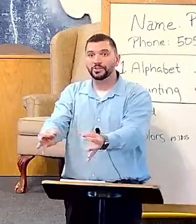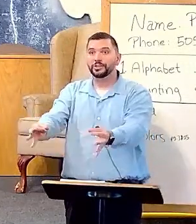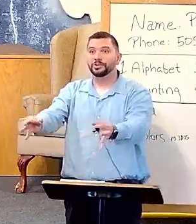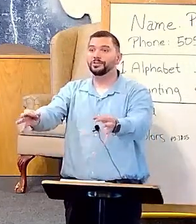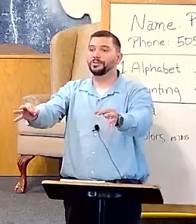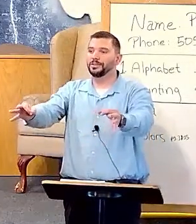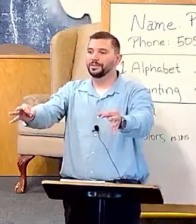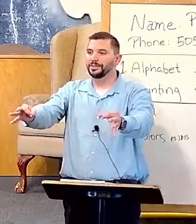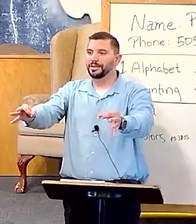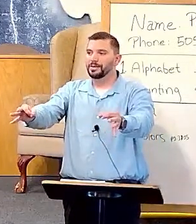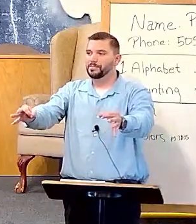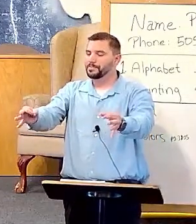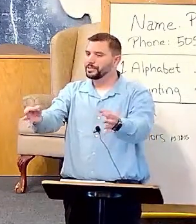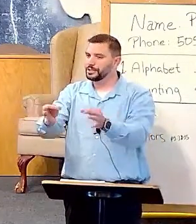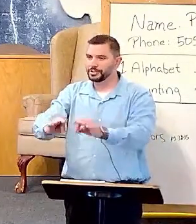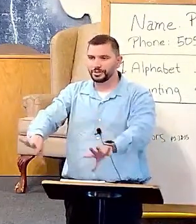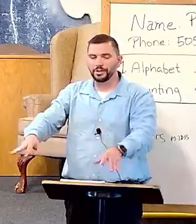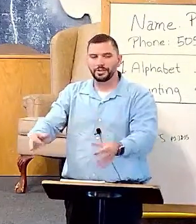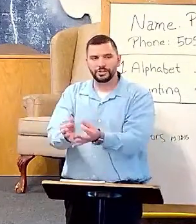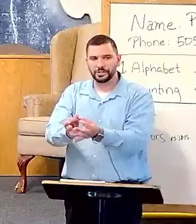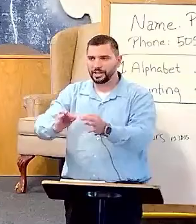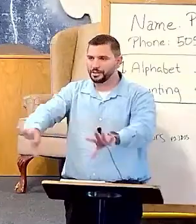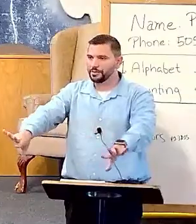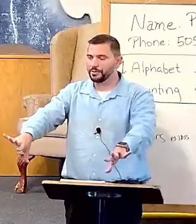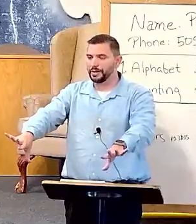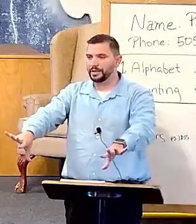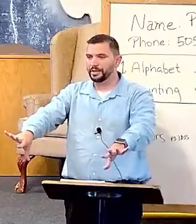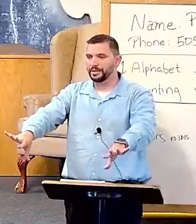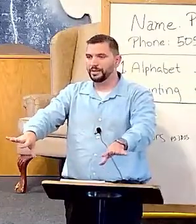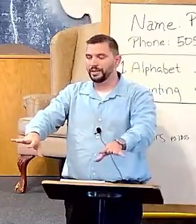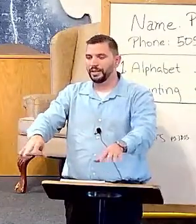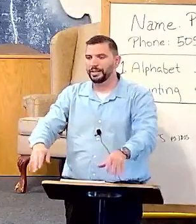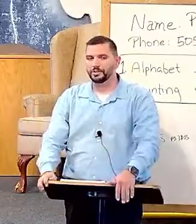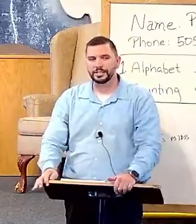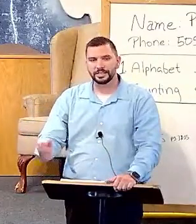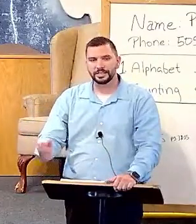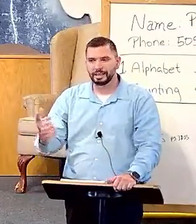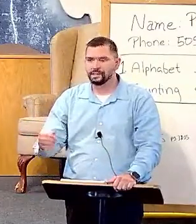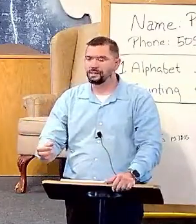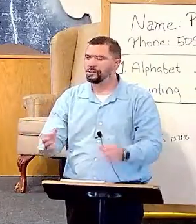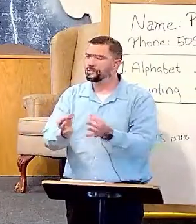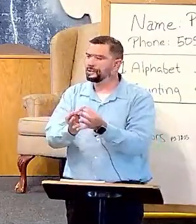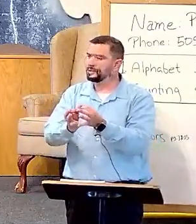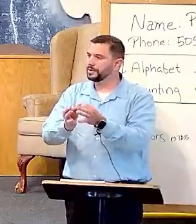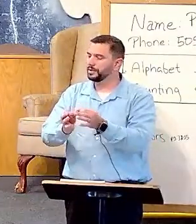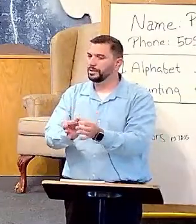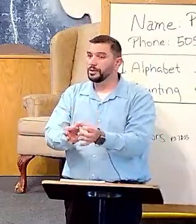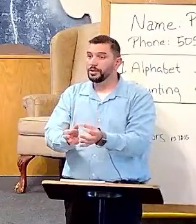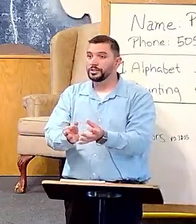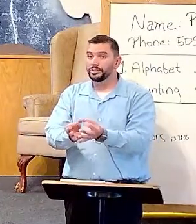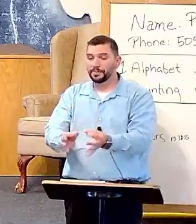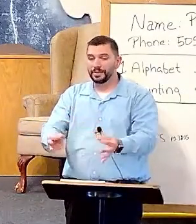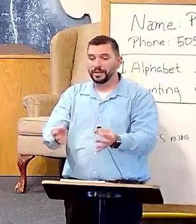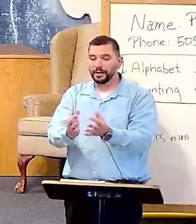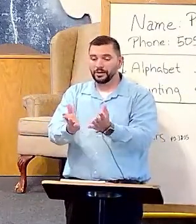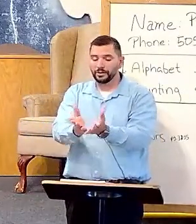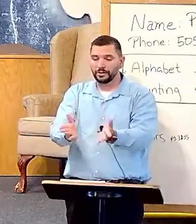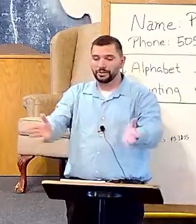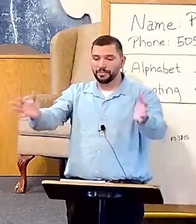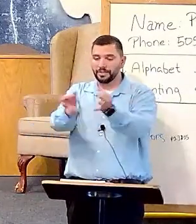circle, but you just kind of throw it away. And so that's the idea there. You're throwing, something here, something is